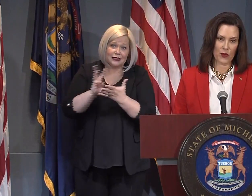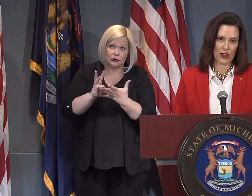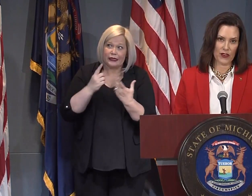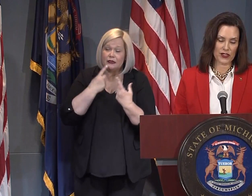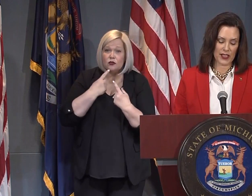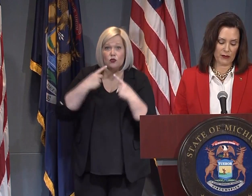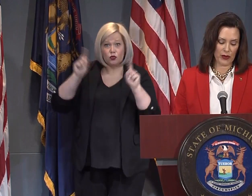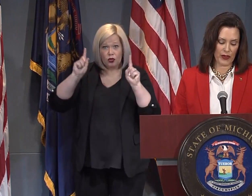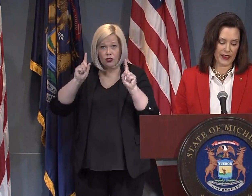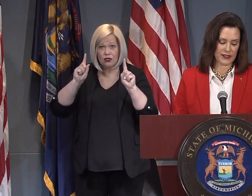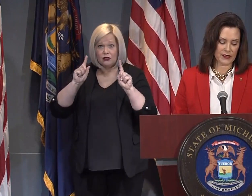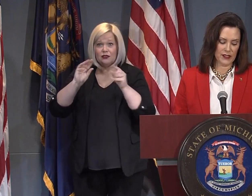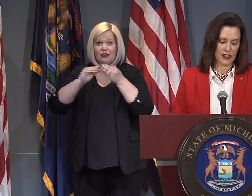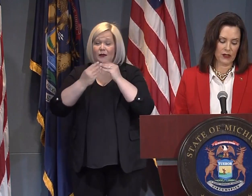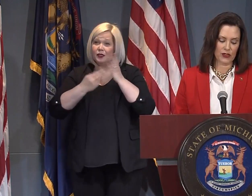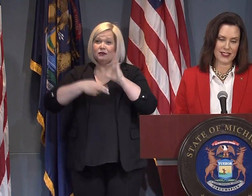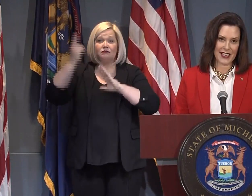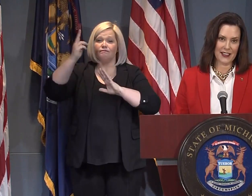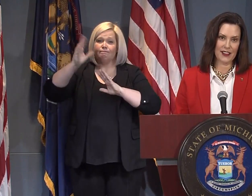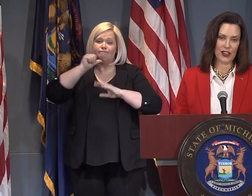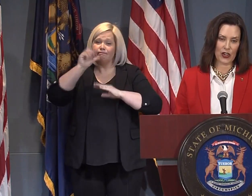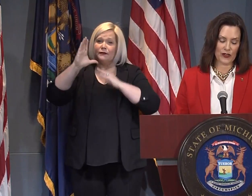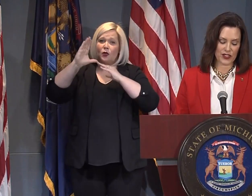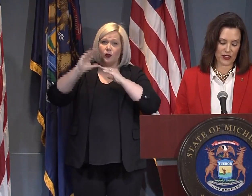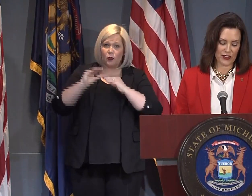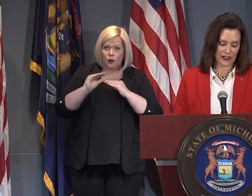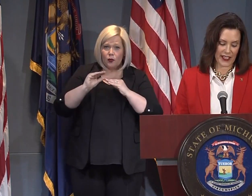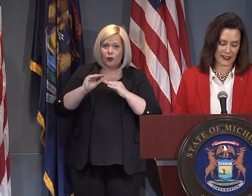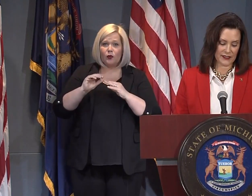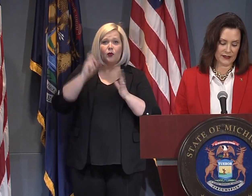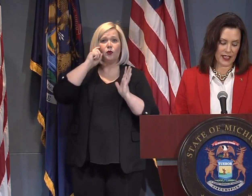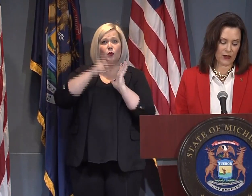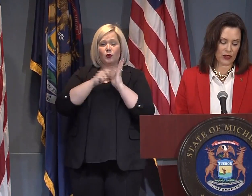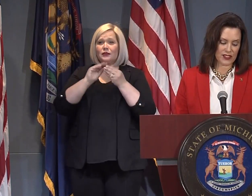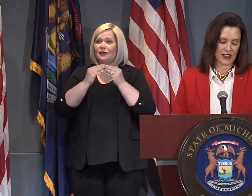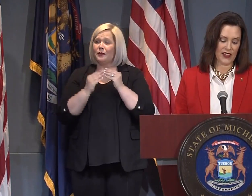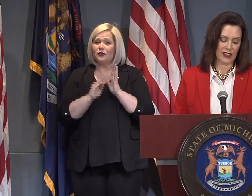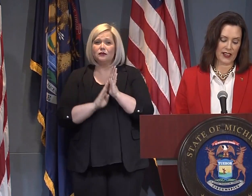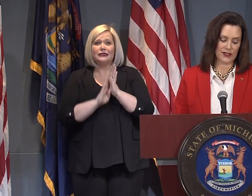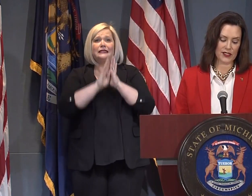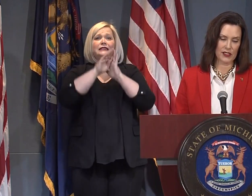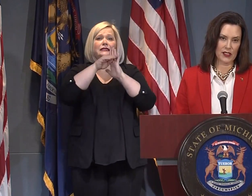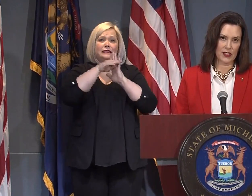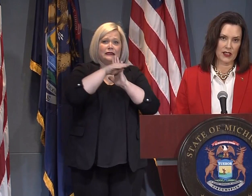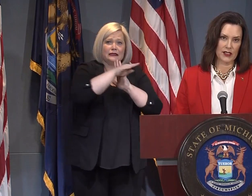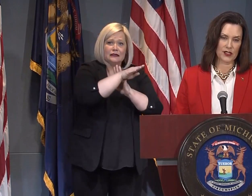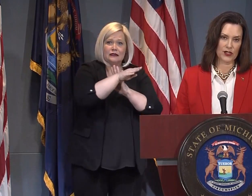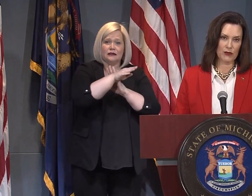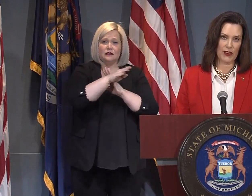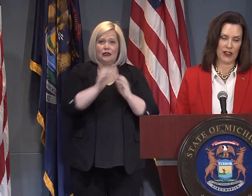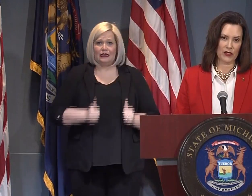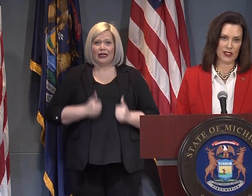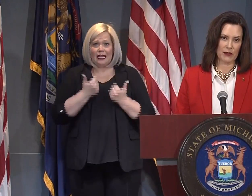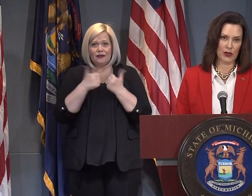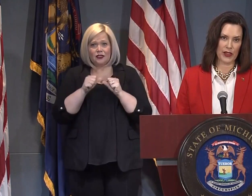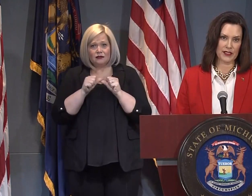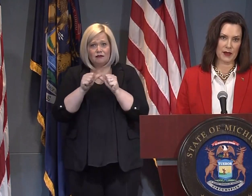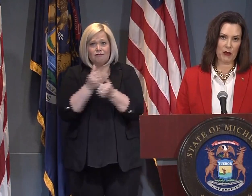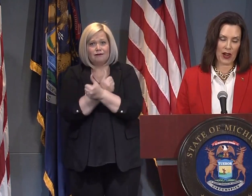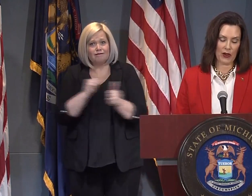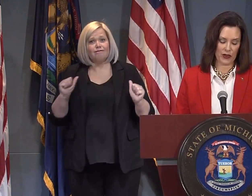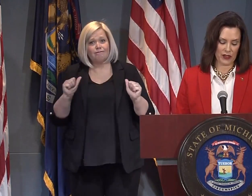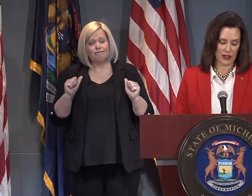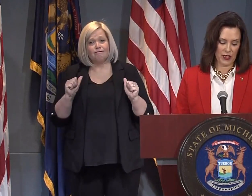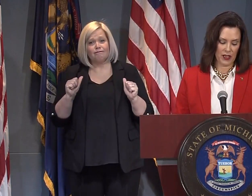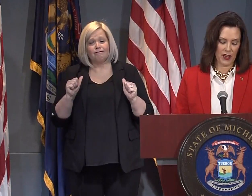of the hard work of our state employees, we're seeing the curve start to flatten, and we're saving lives. So to my fellow state employees,